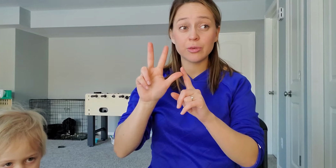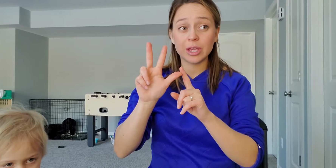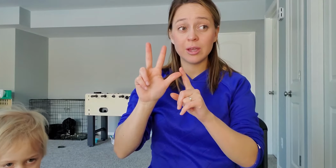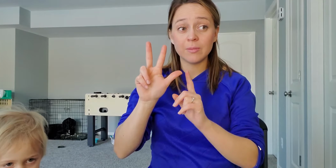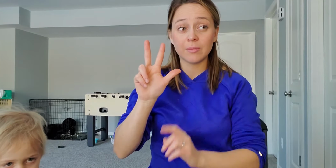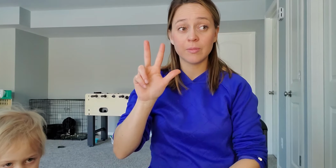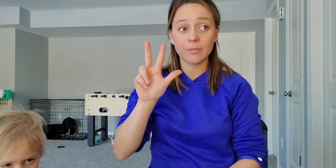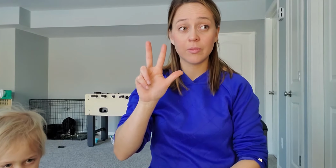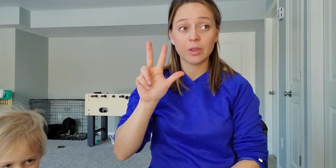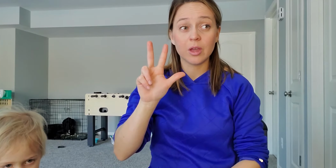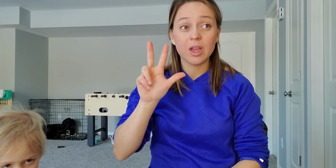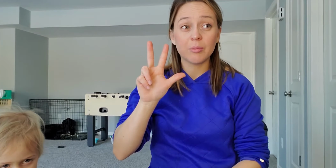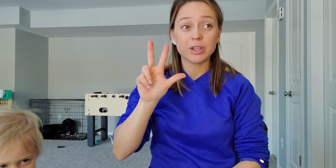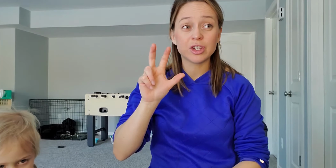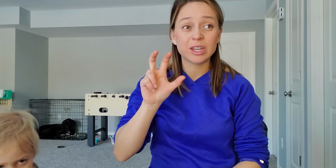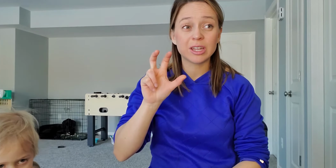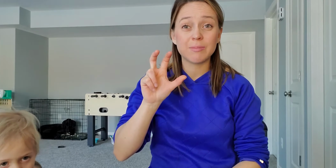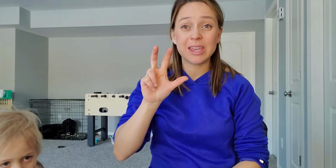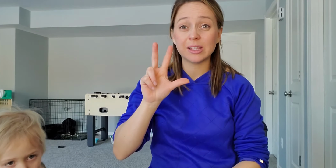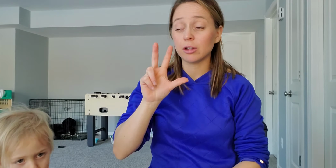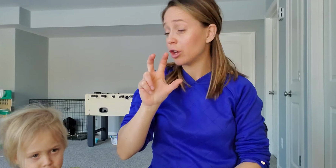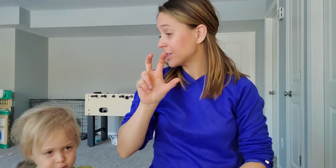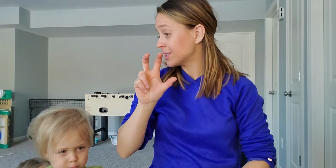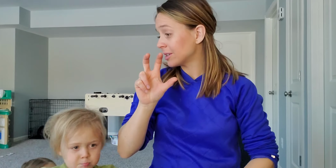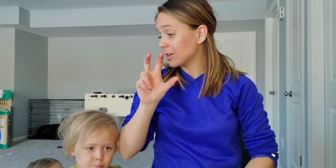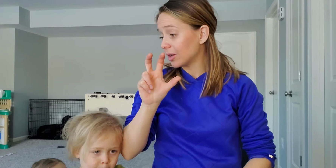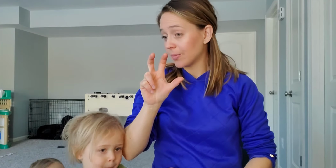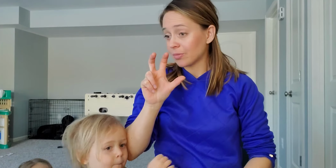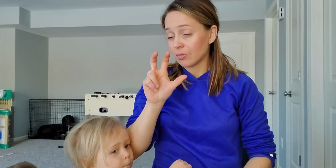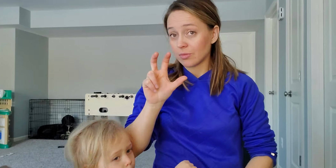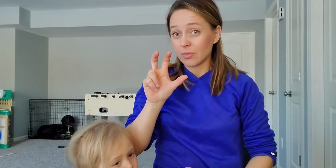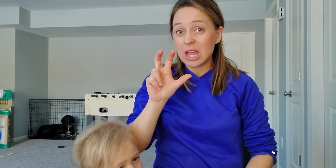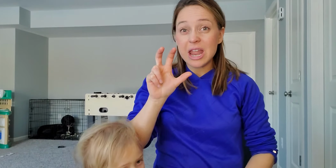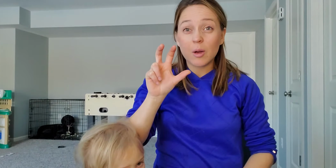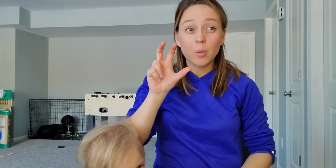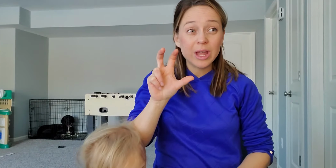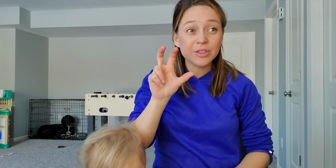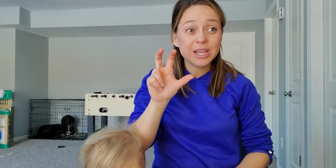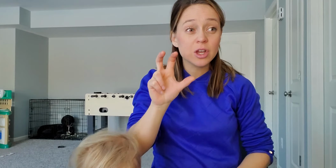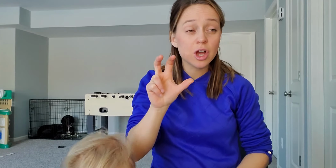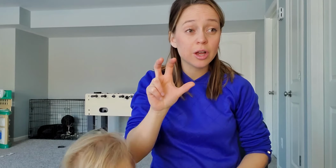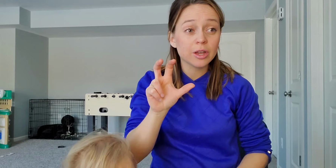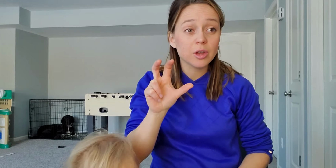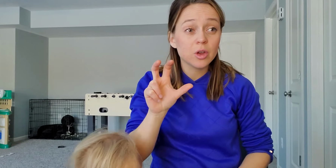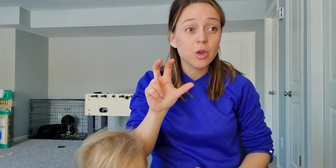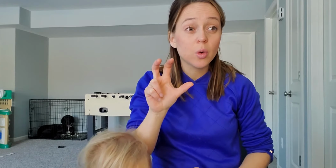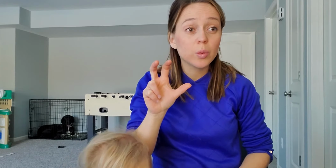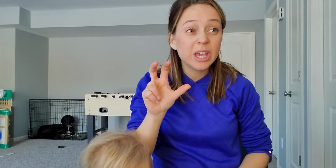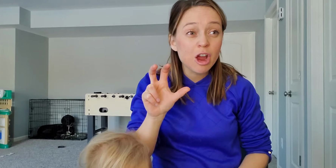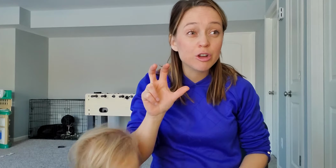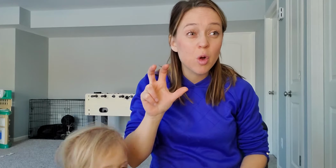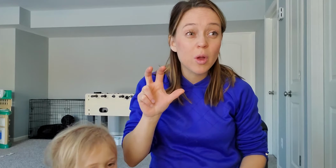3, but you're going to make it little hooks. Now with this hook, we are going